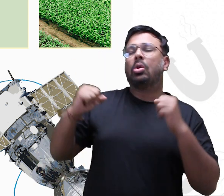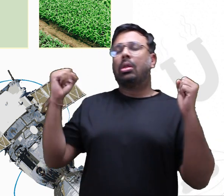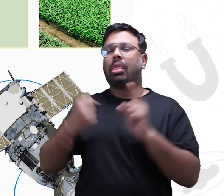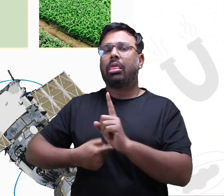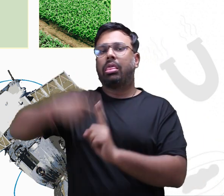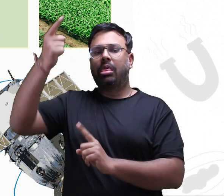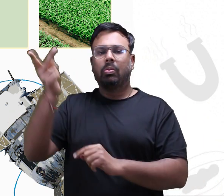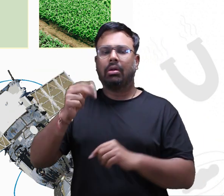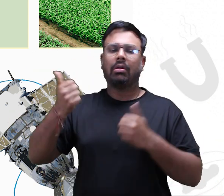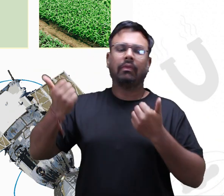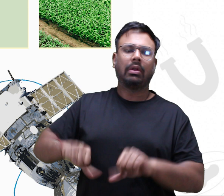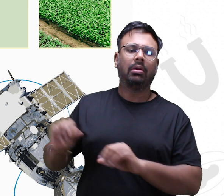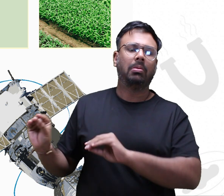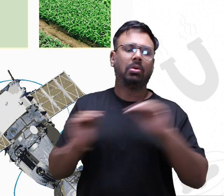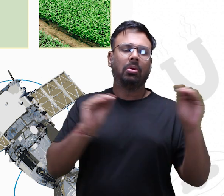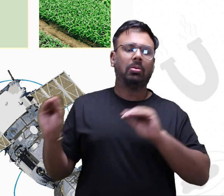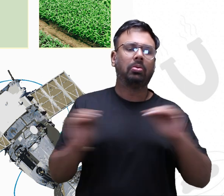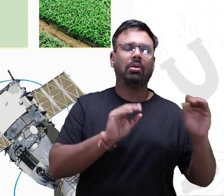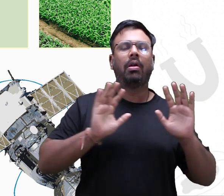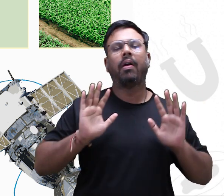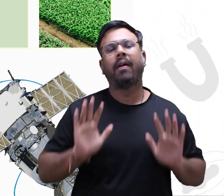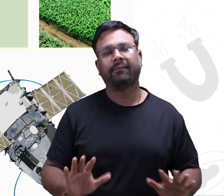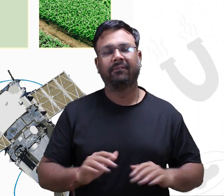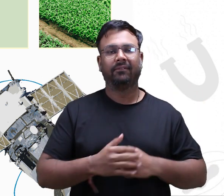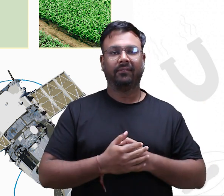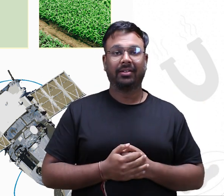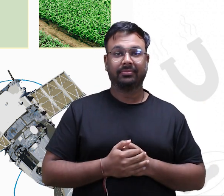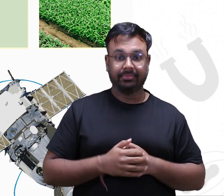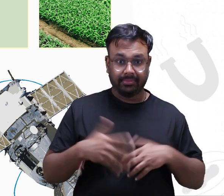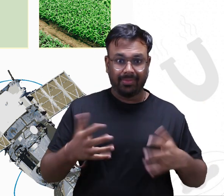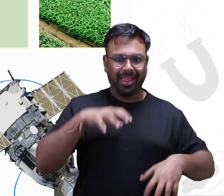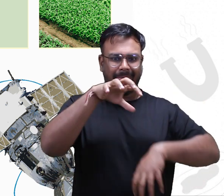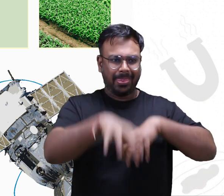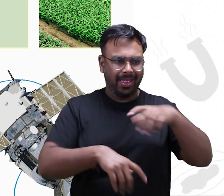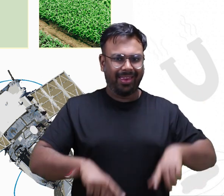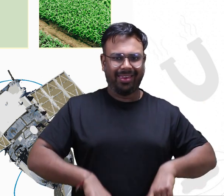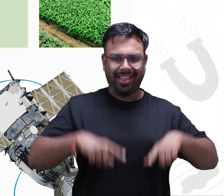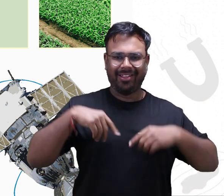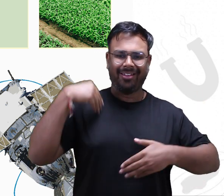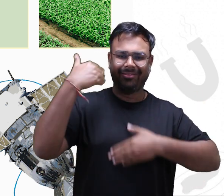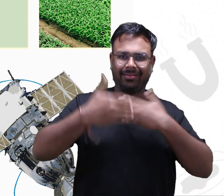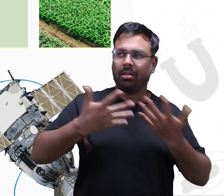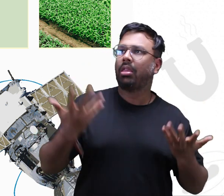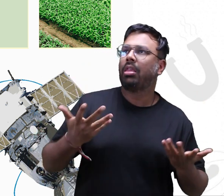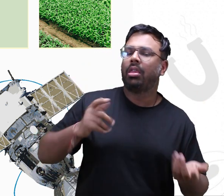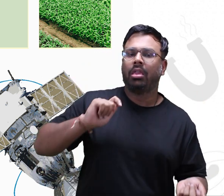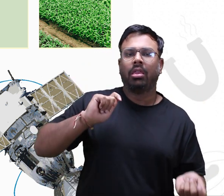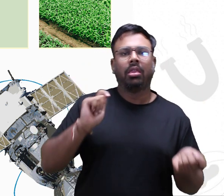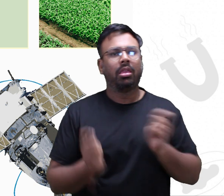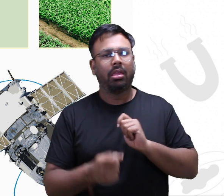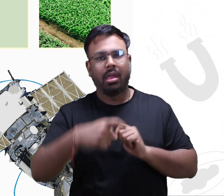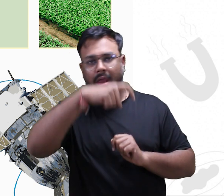shift marine habitats and specific distribution, affecting biodiversity. Wildlife.